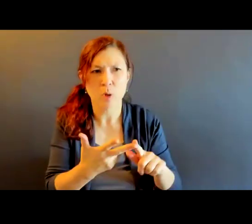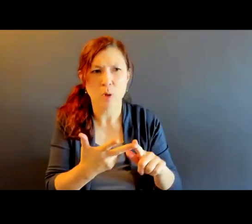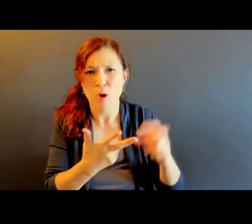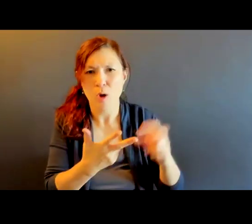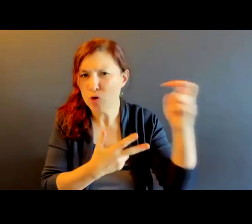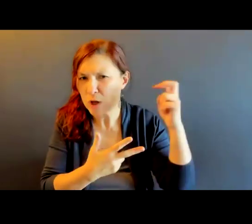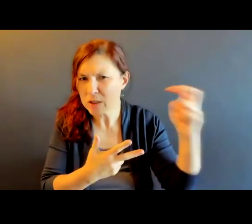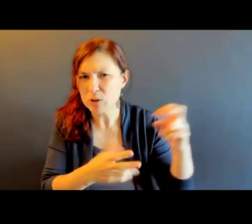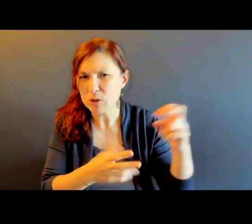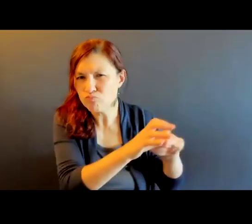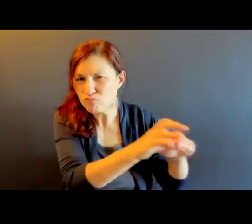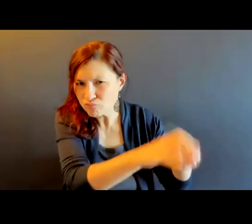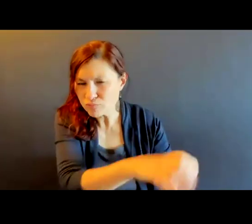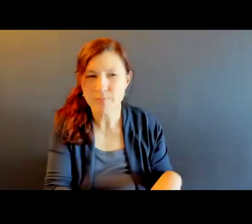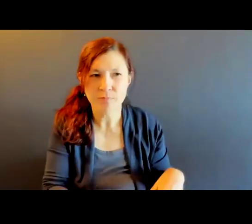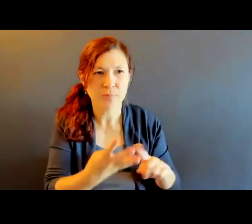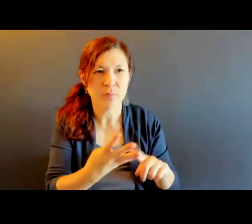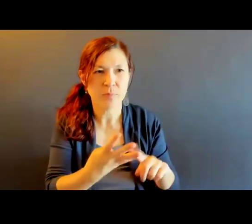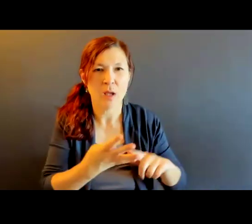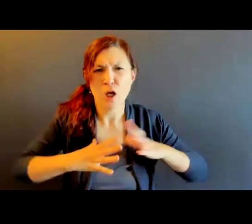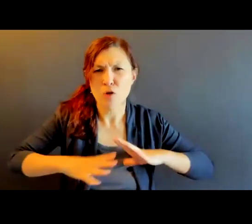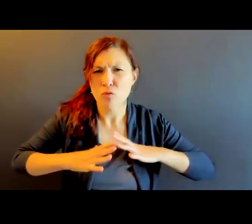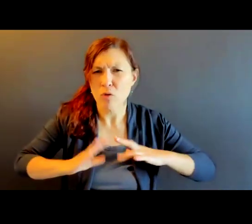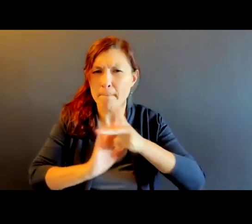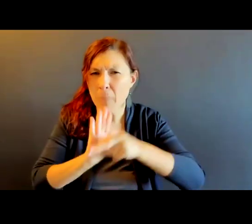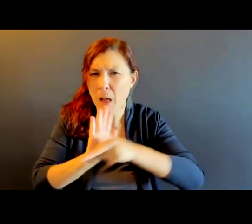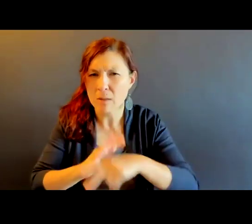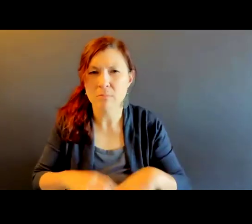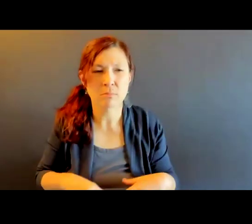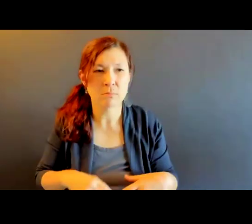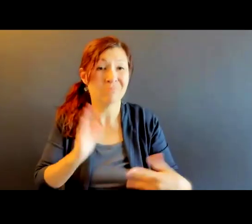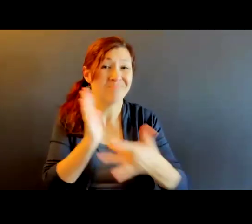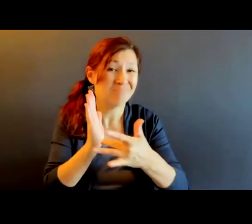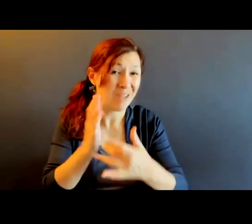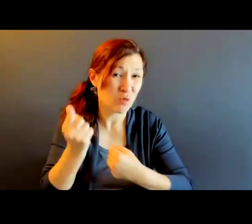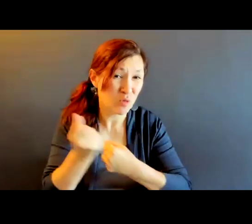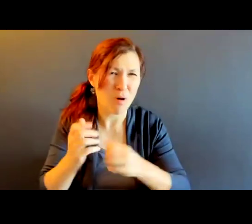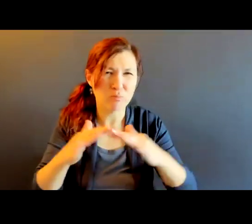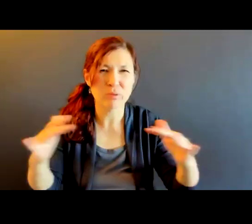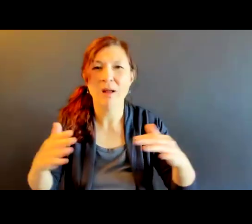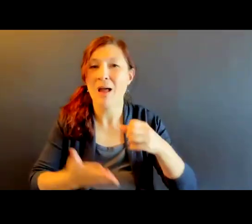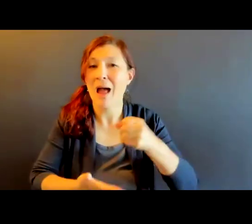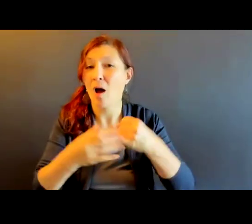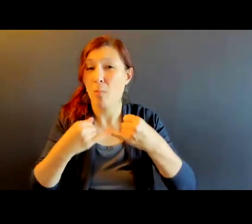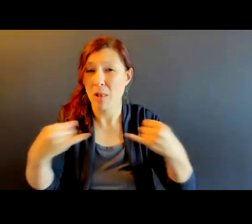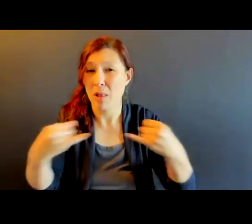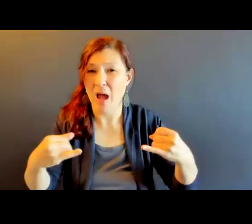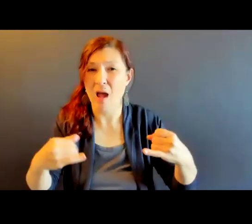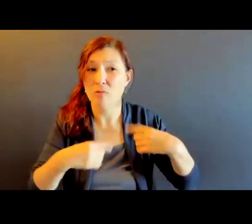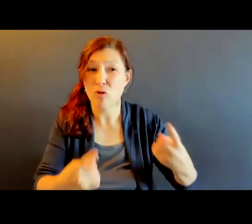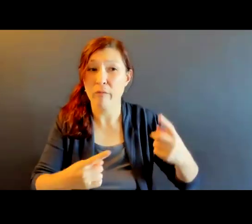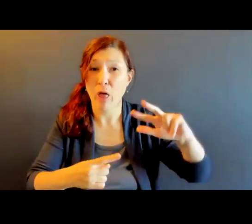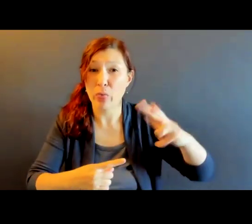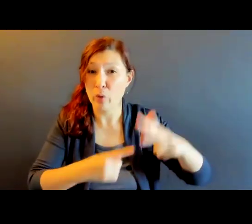dress code. Those are always kind of the big ones, and some technical support. This is the helpline's 3rd year in operation,